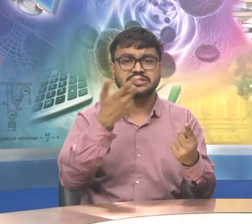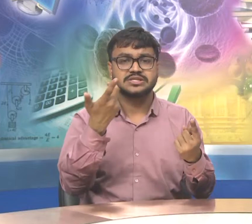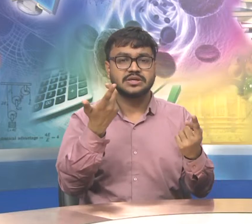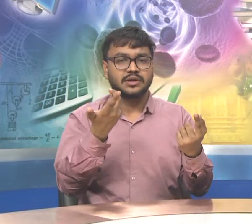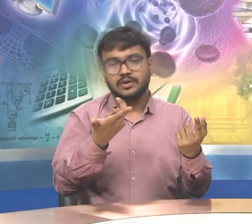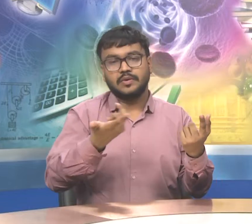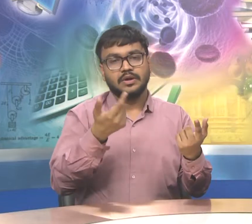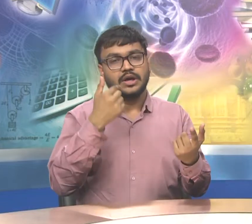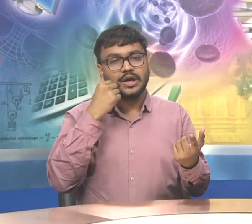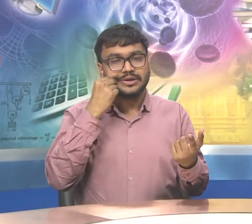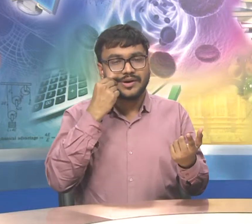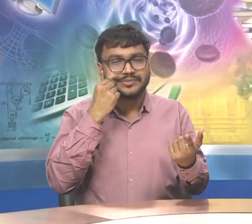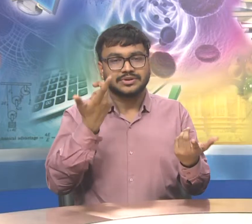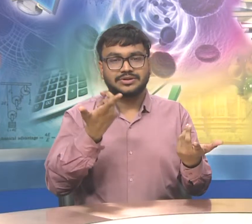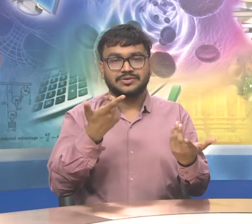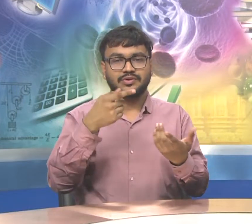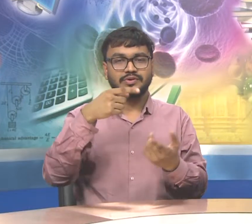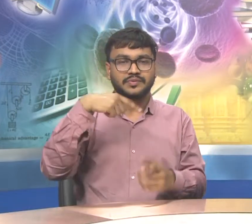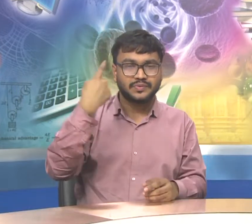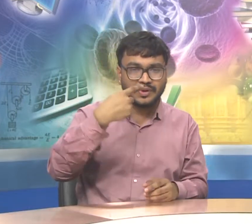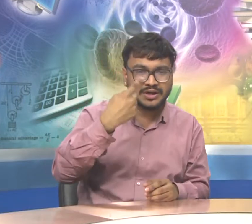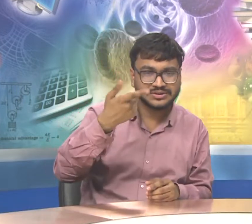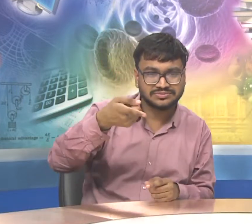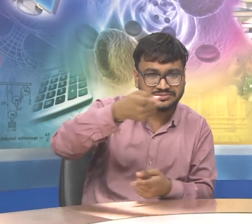legislations. It means that